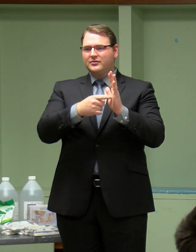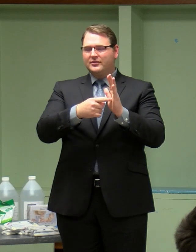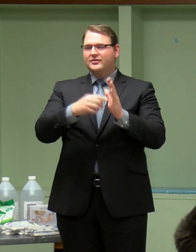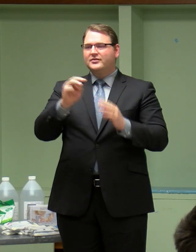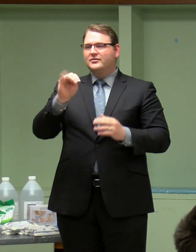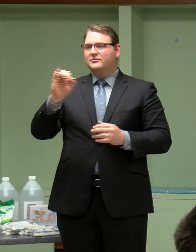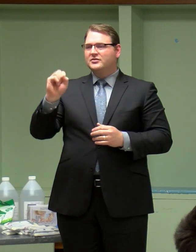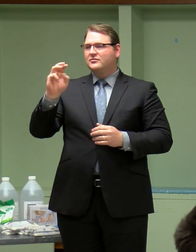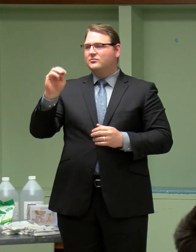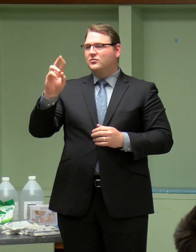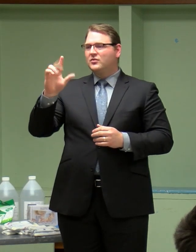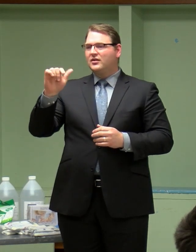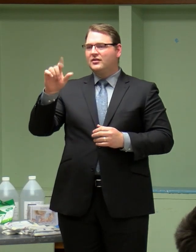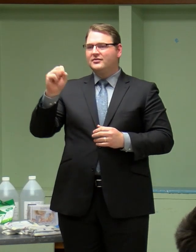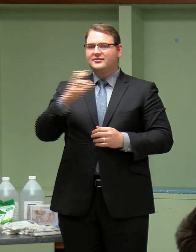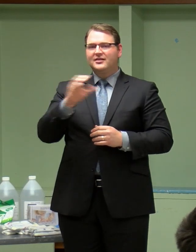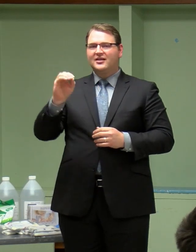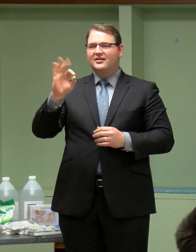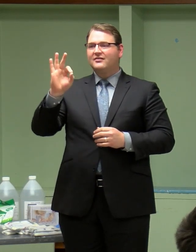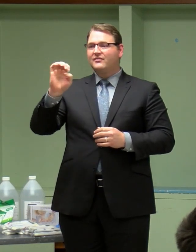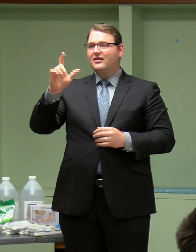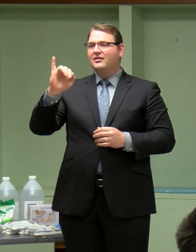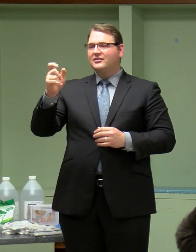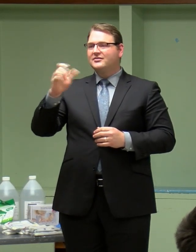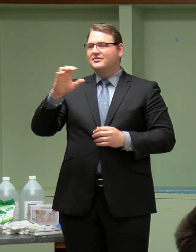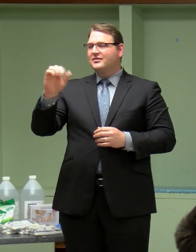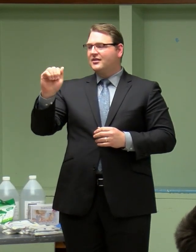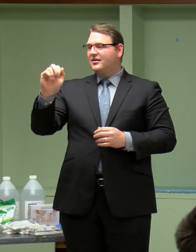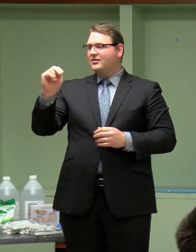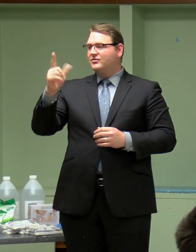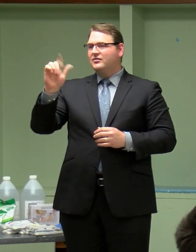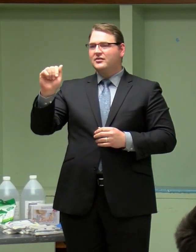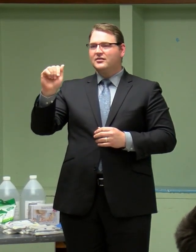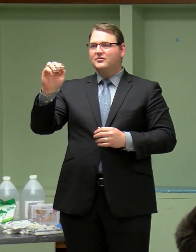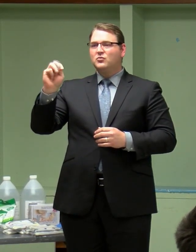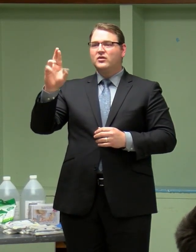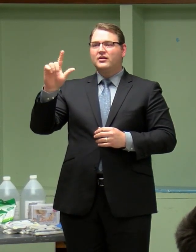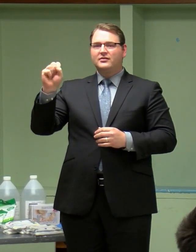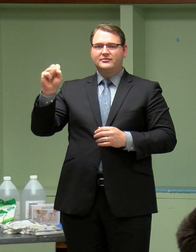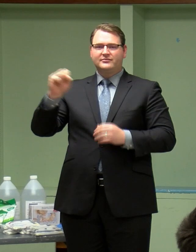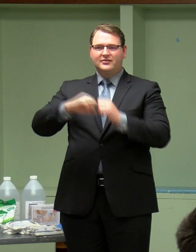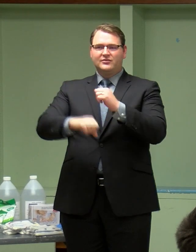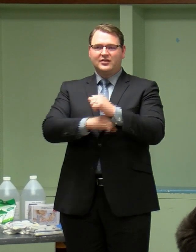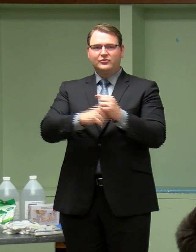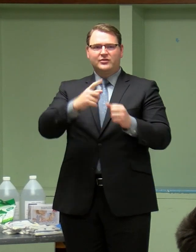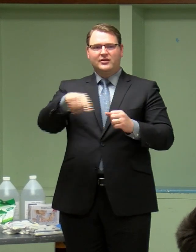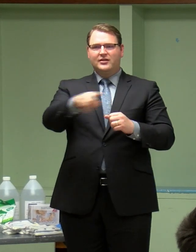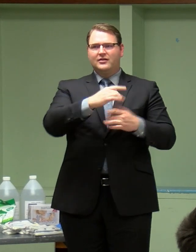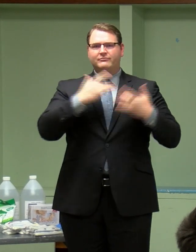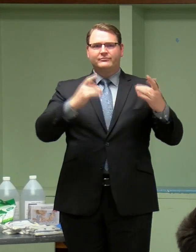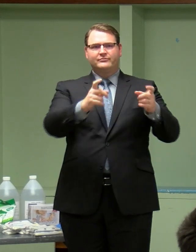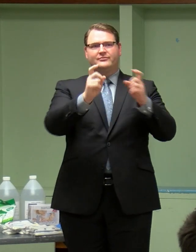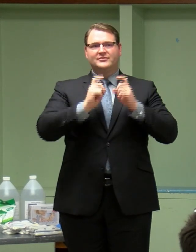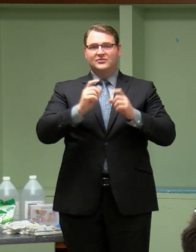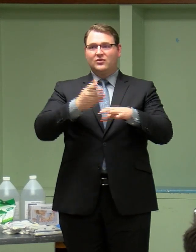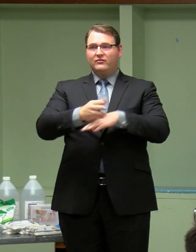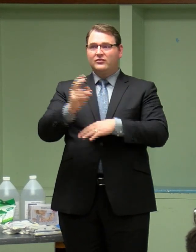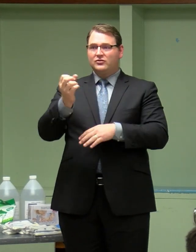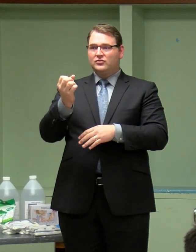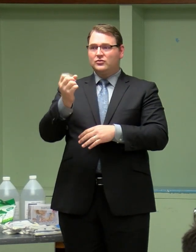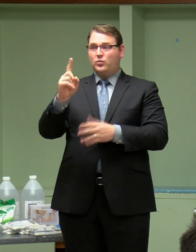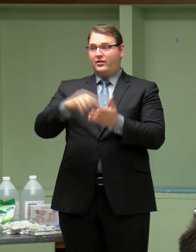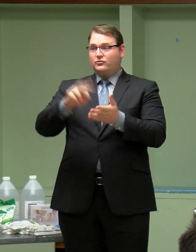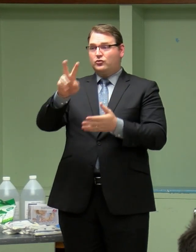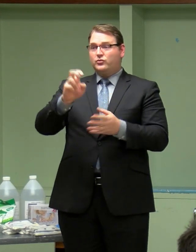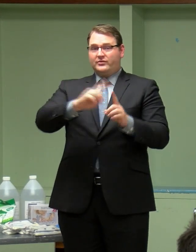Christina Morales, and the Felix and Angela Morales Foundation for the incredible, generous donation of over 1,200 masks. I don't know if you